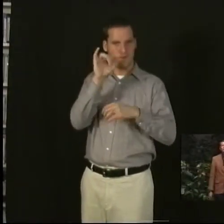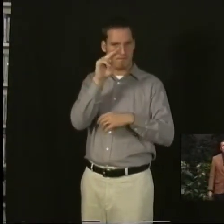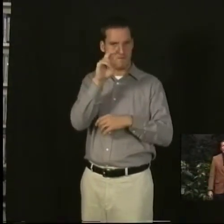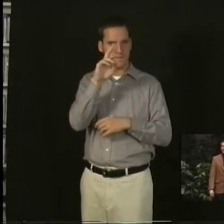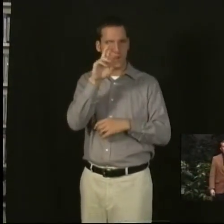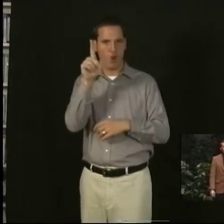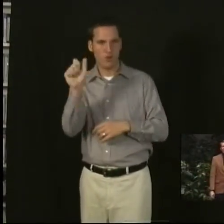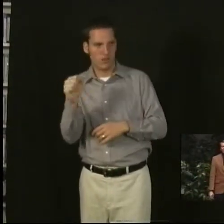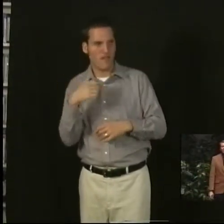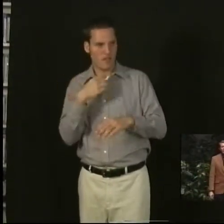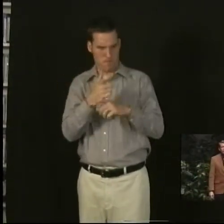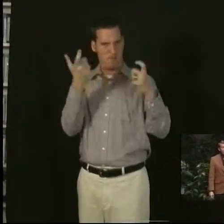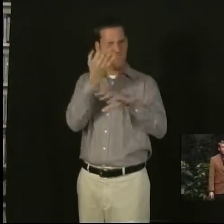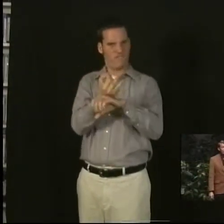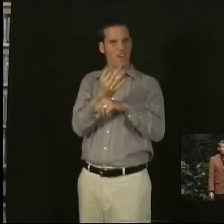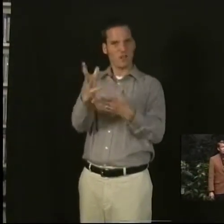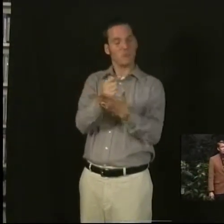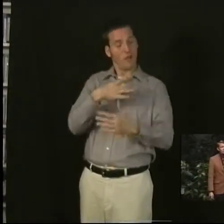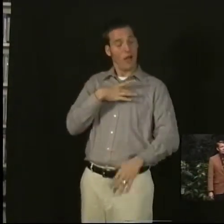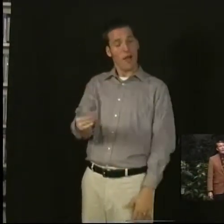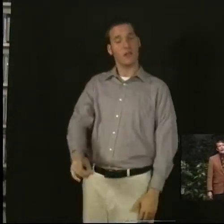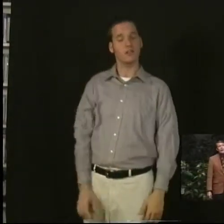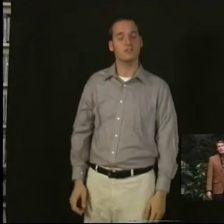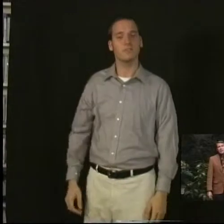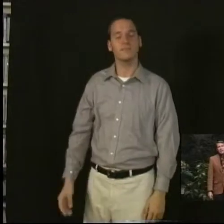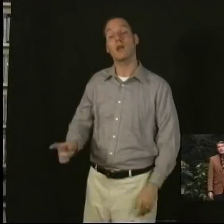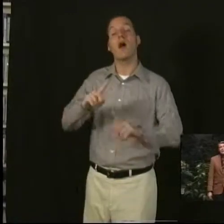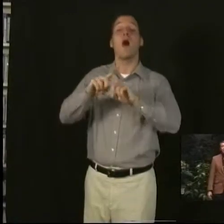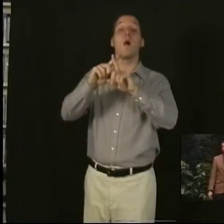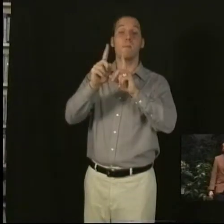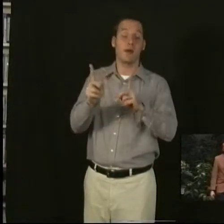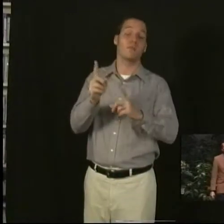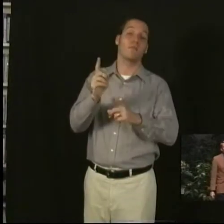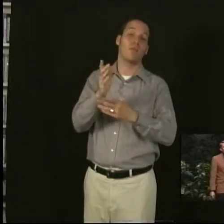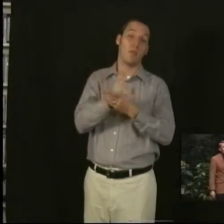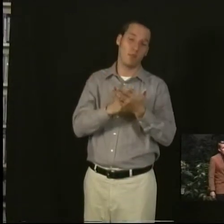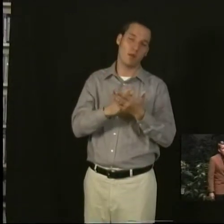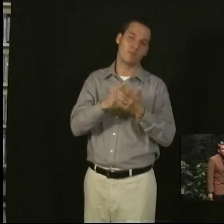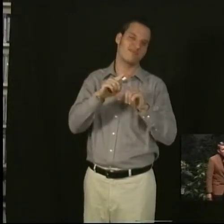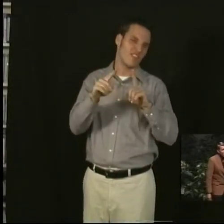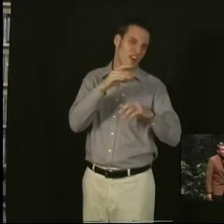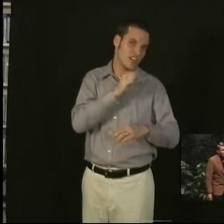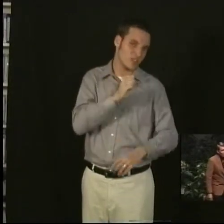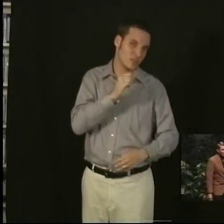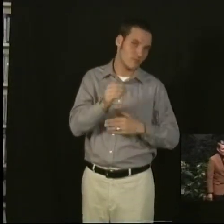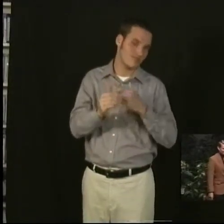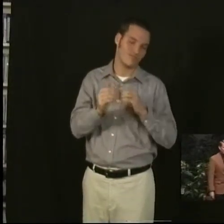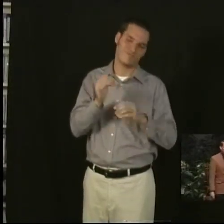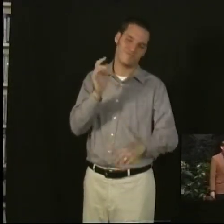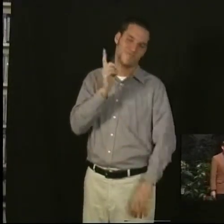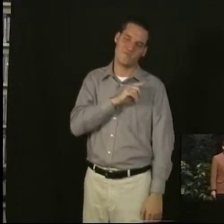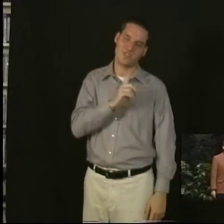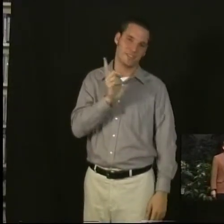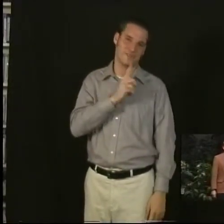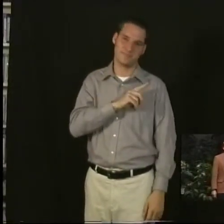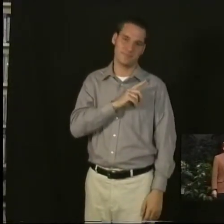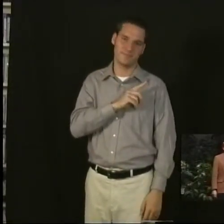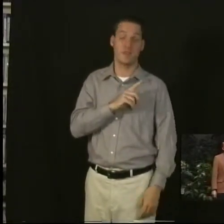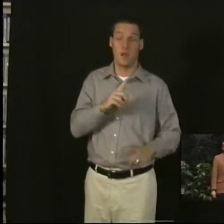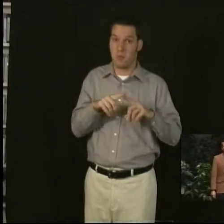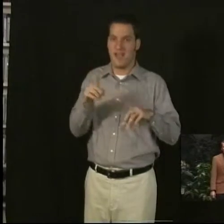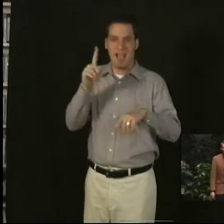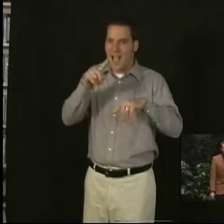collection, a big mineral collection. I like minerals." I said, "But the part about them being different ages is all baloney." But